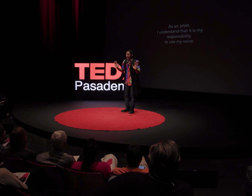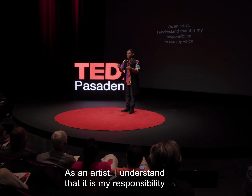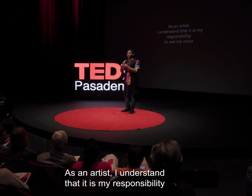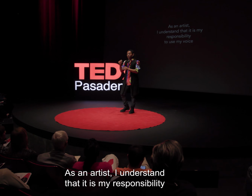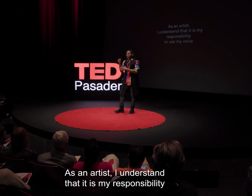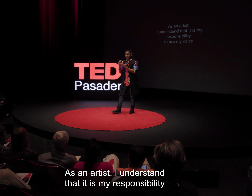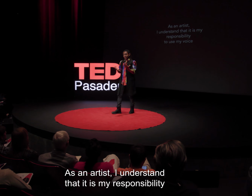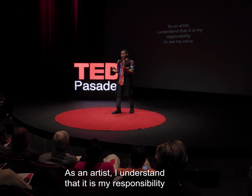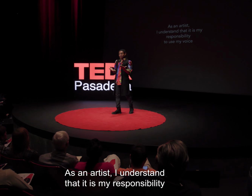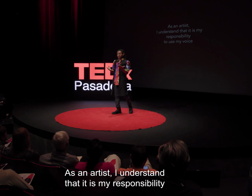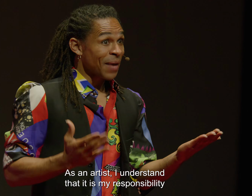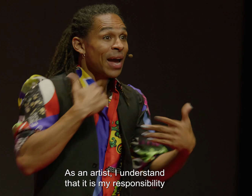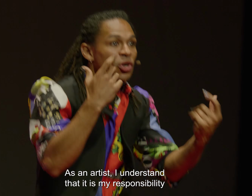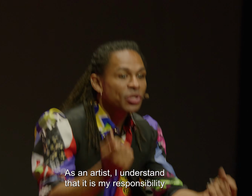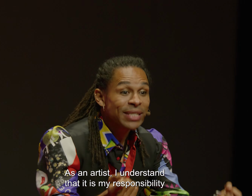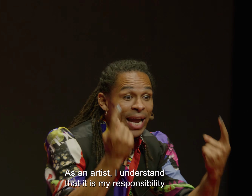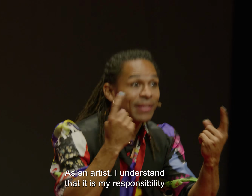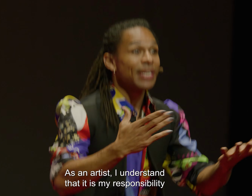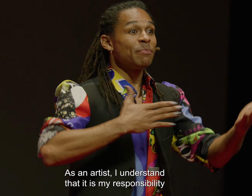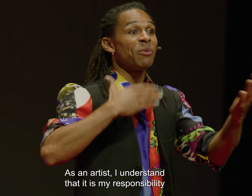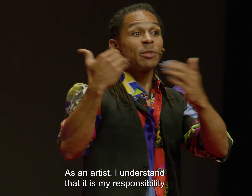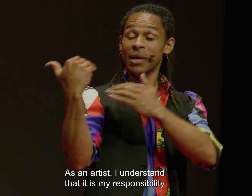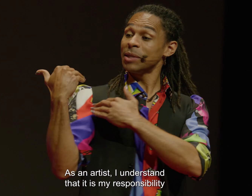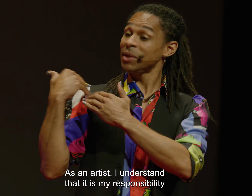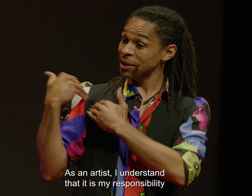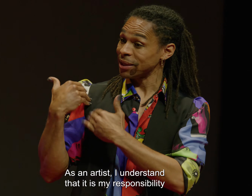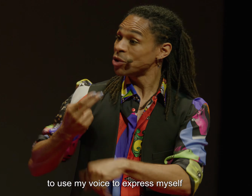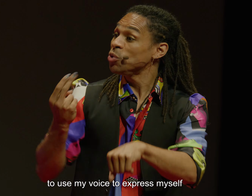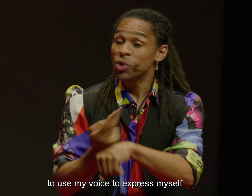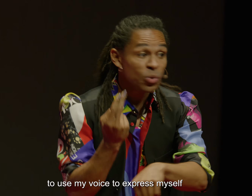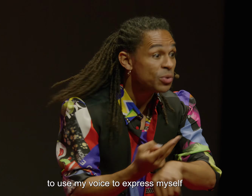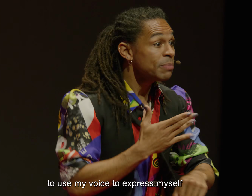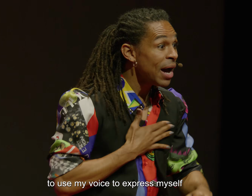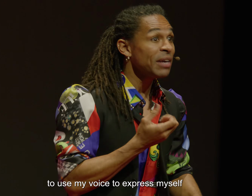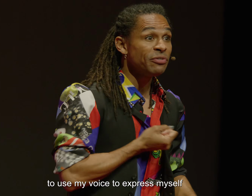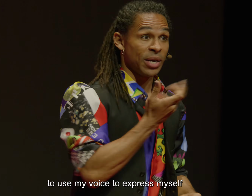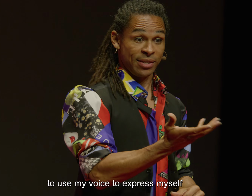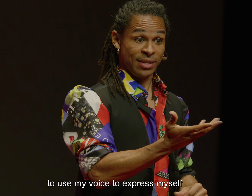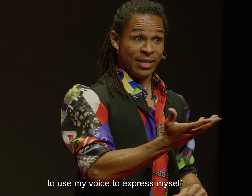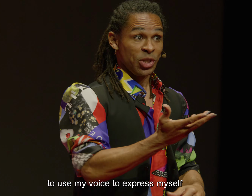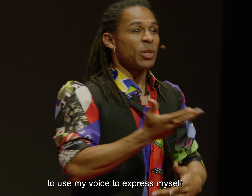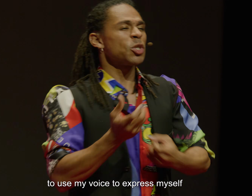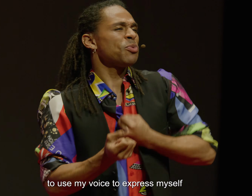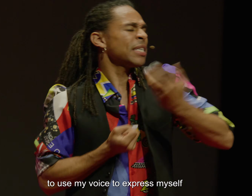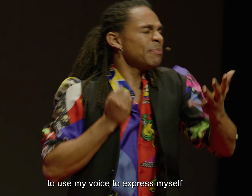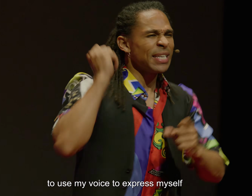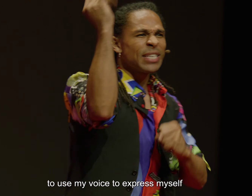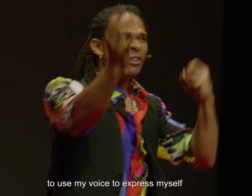As an artist, I understand that it is my responsibility to use my voice to express myself